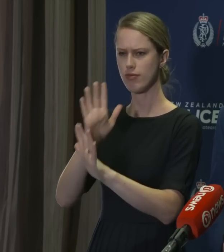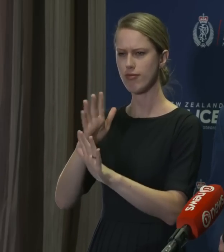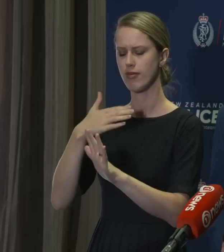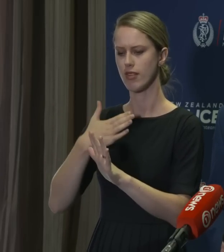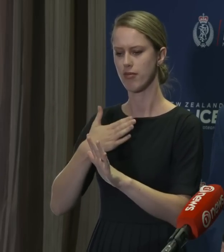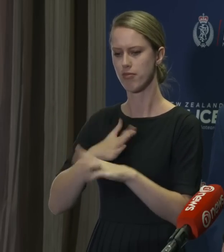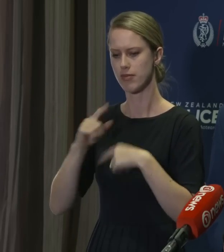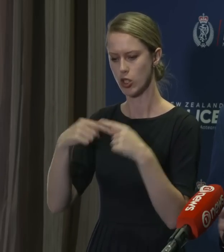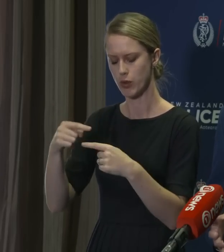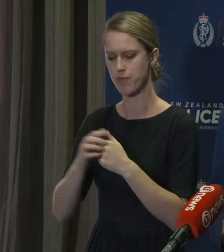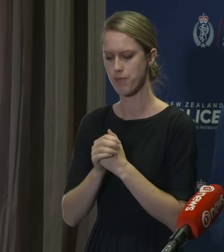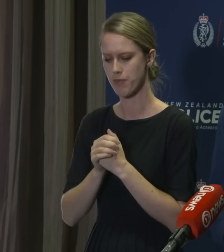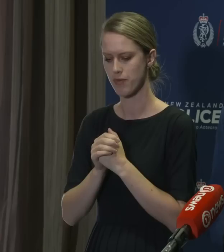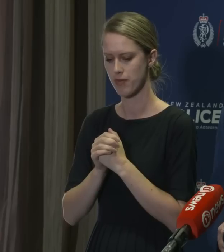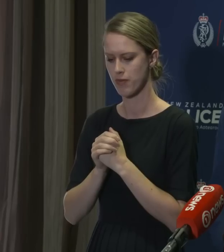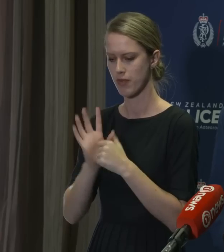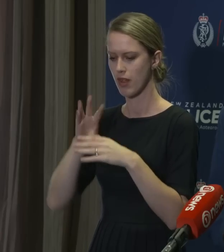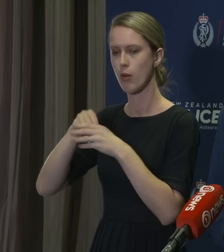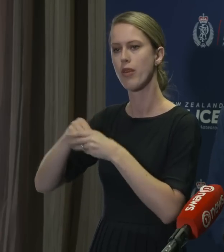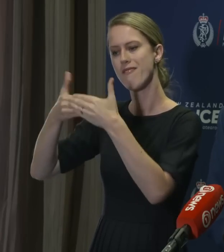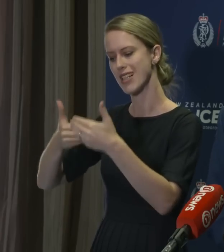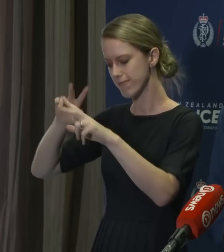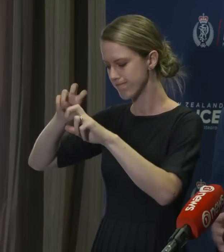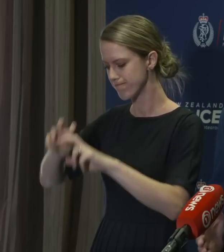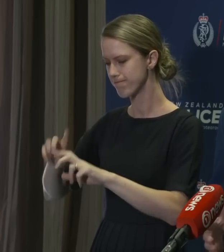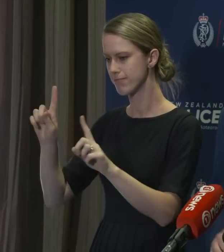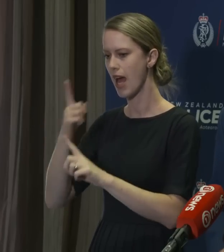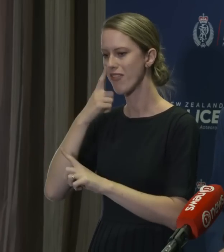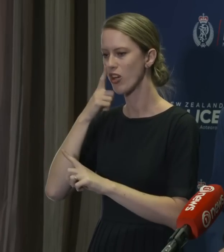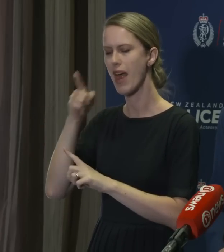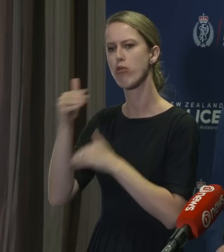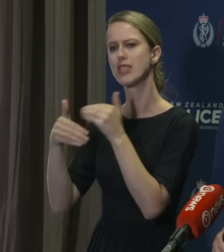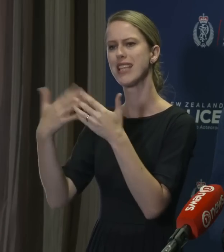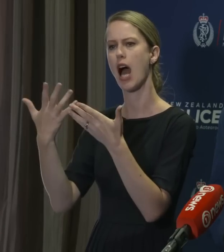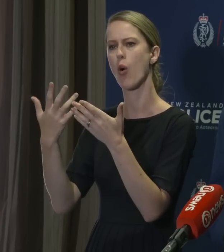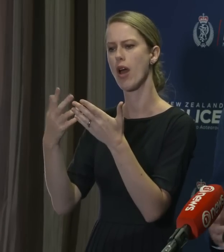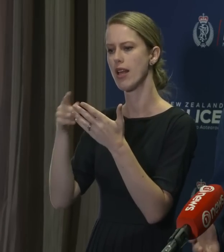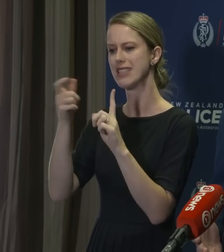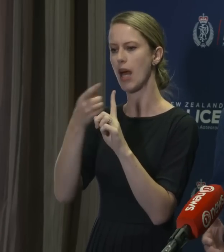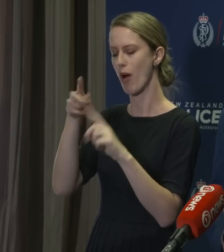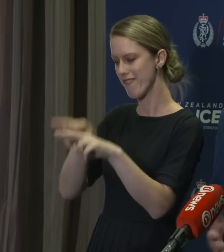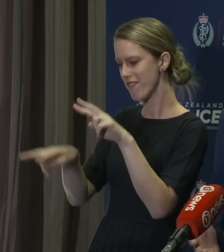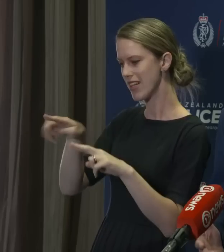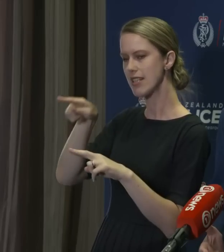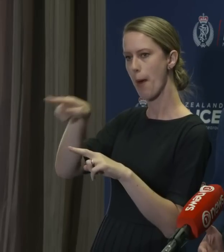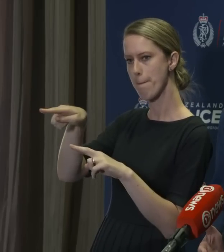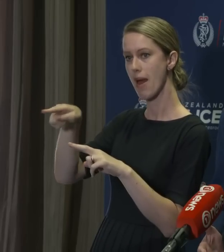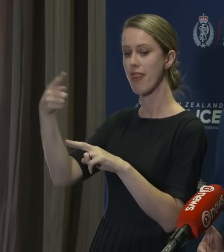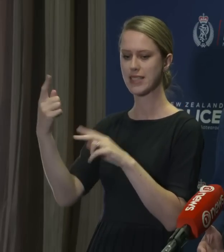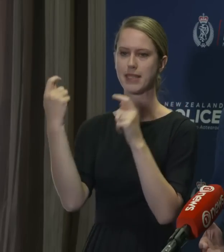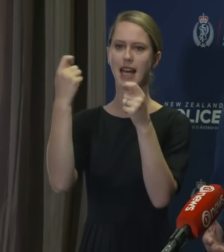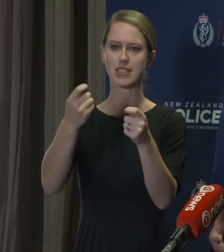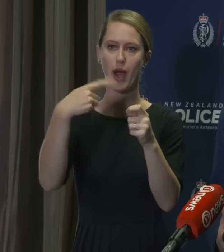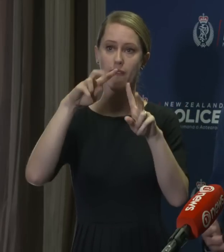me to continue, part of that phase looks at the vetting process. That has been tasked to our